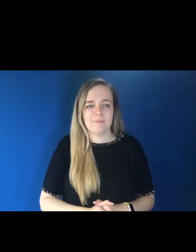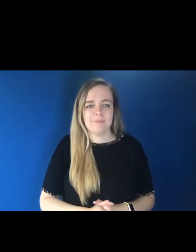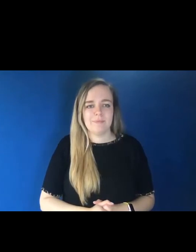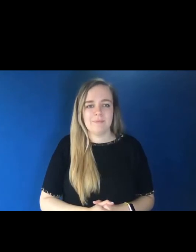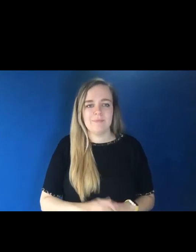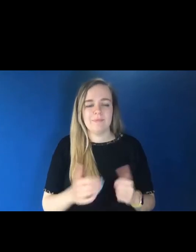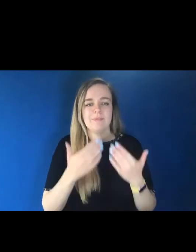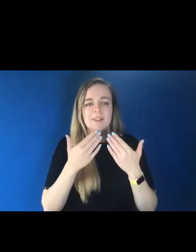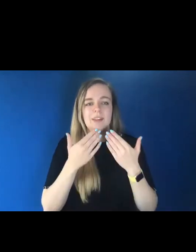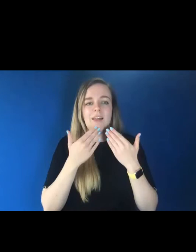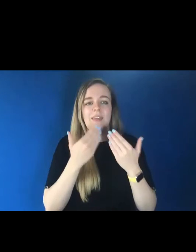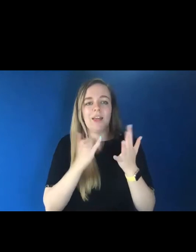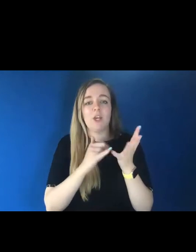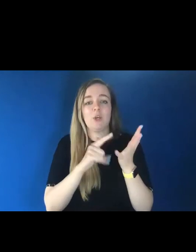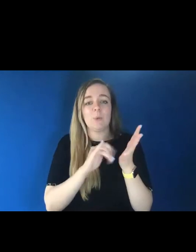Thank you, Susanne.